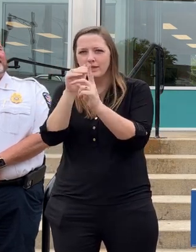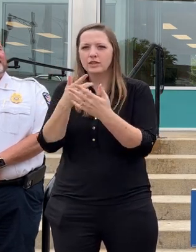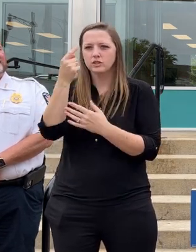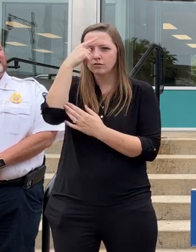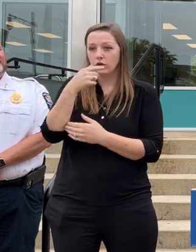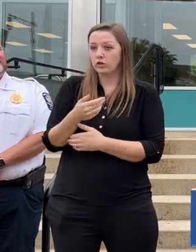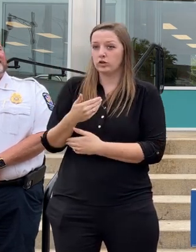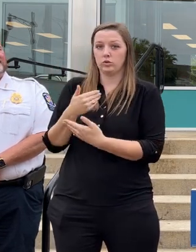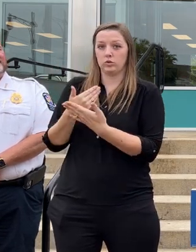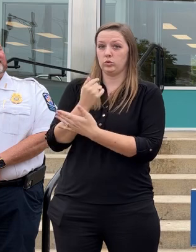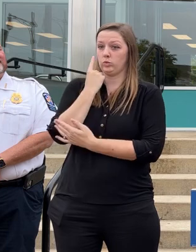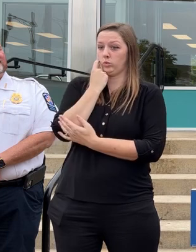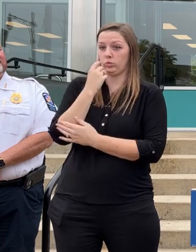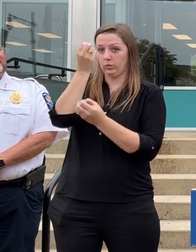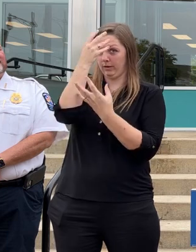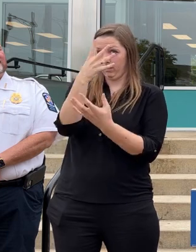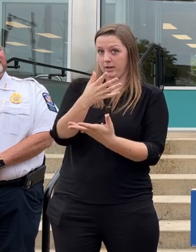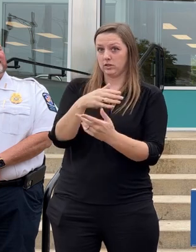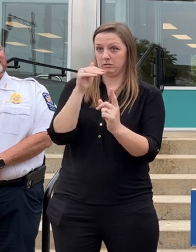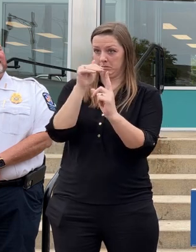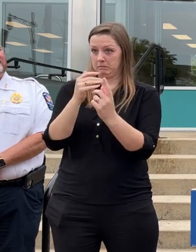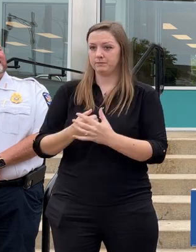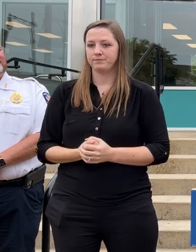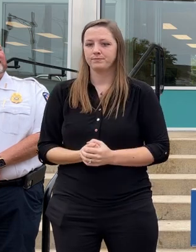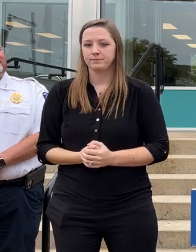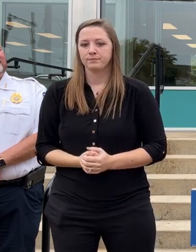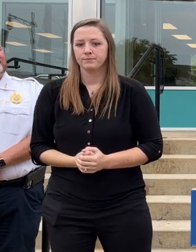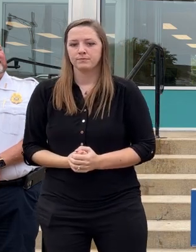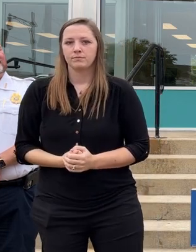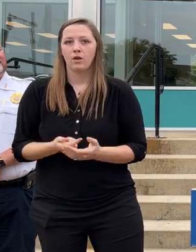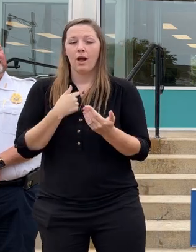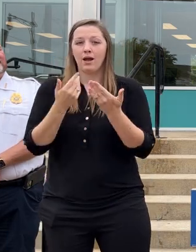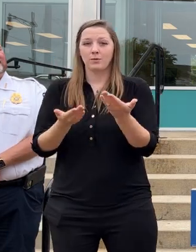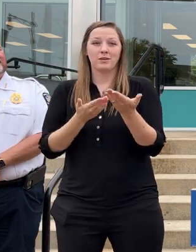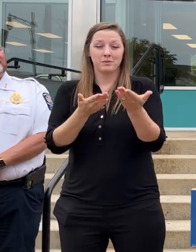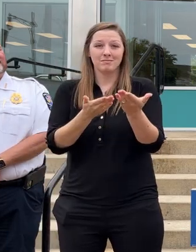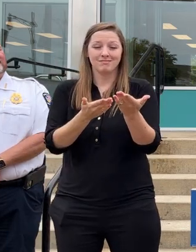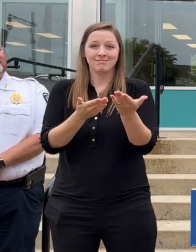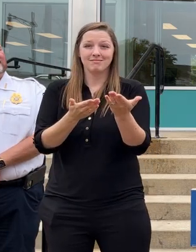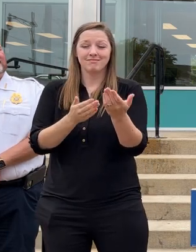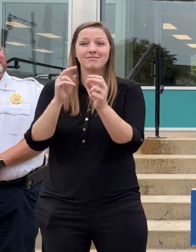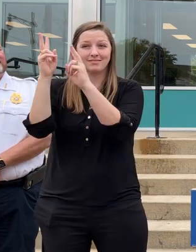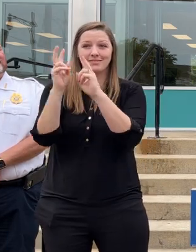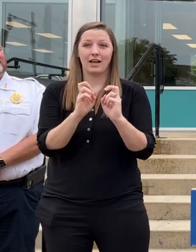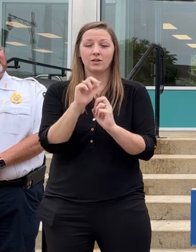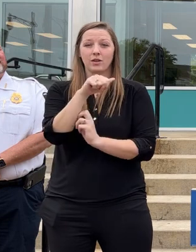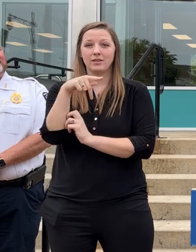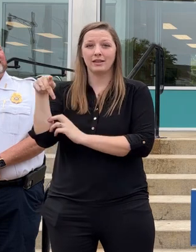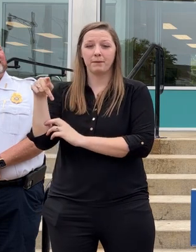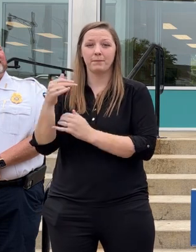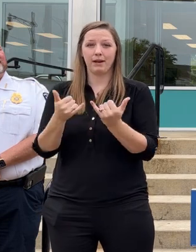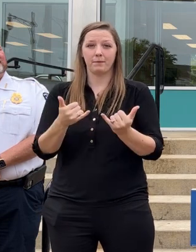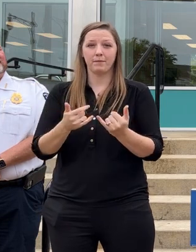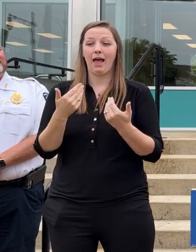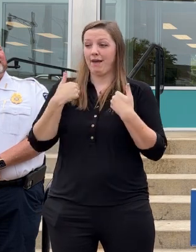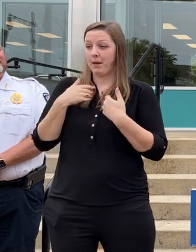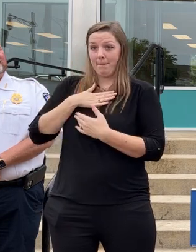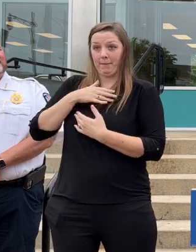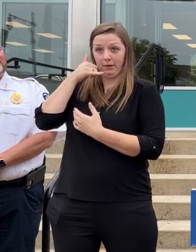information in an emergency situation. So I recommend highly that everyone download the Ready Erie app. I have it on my